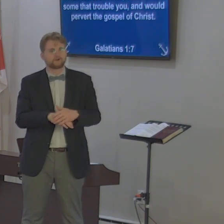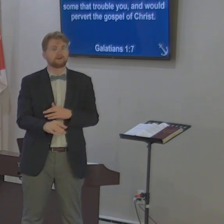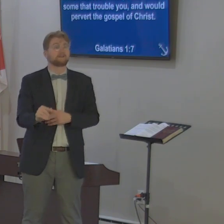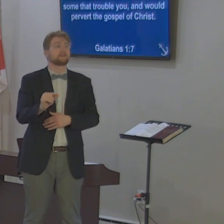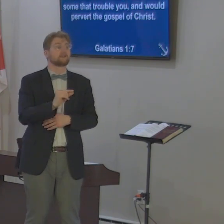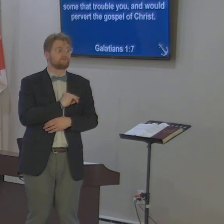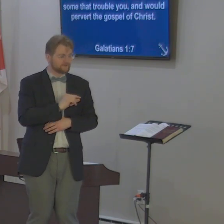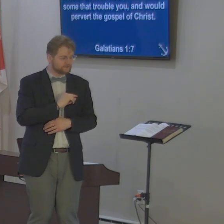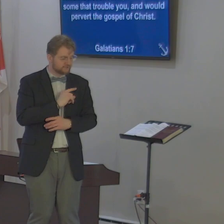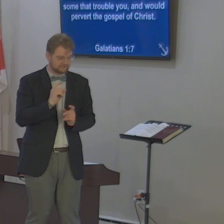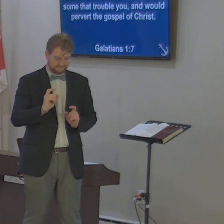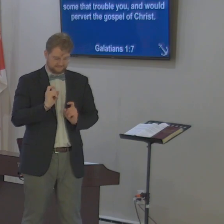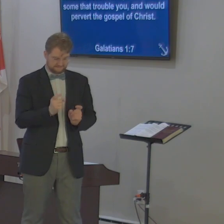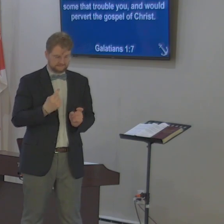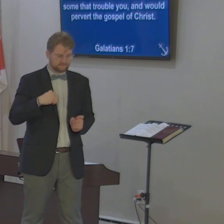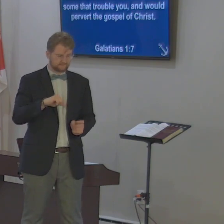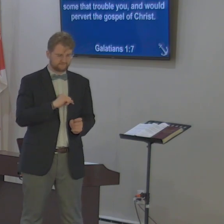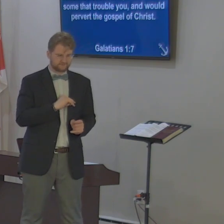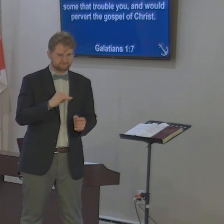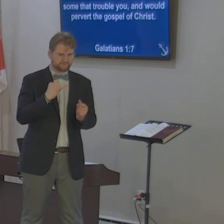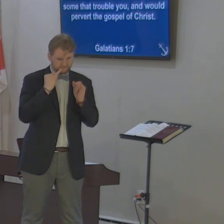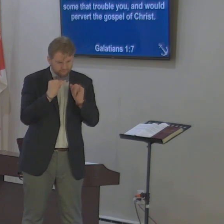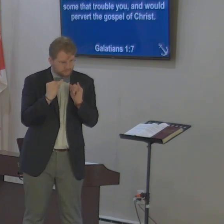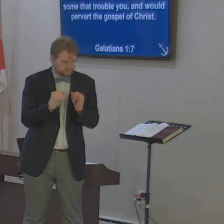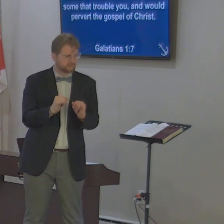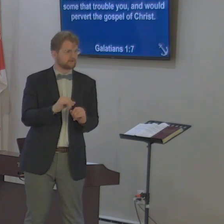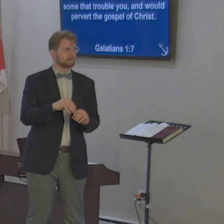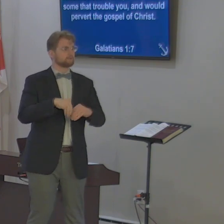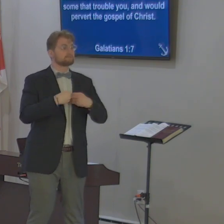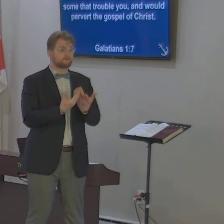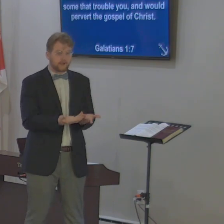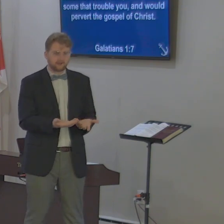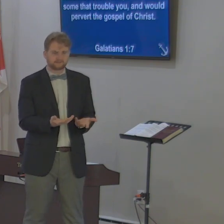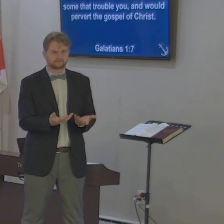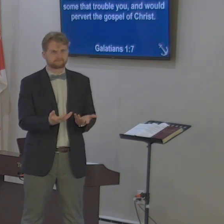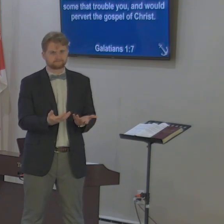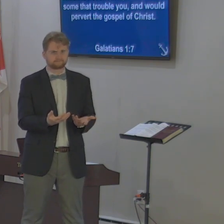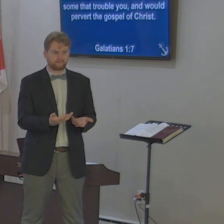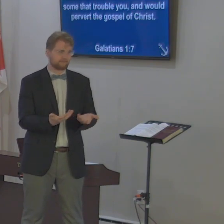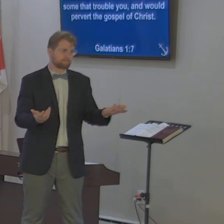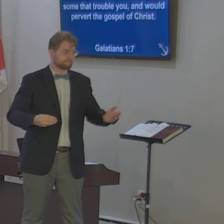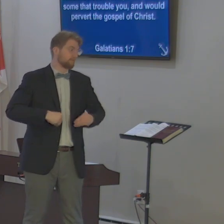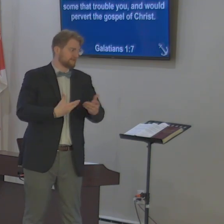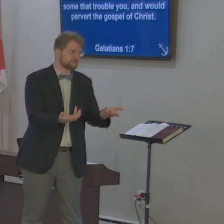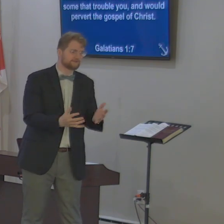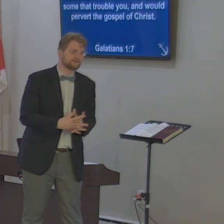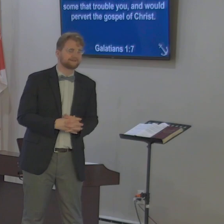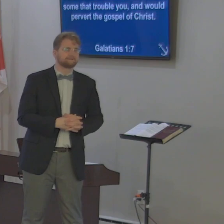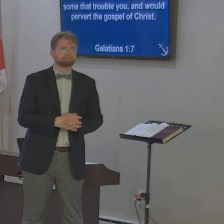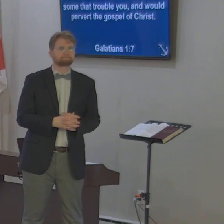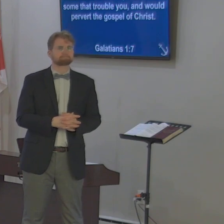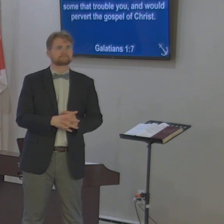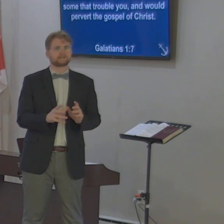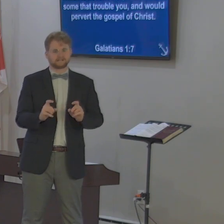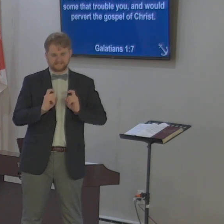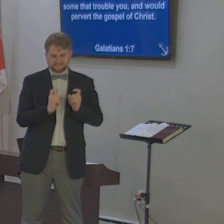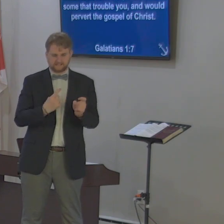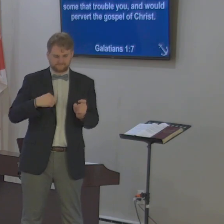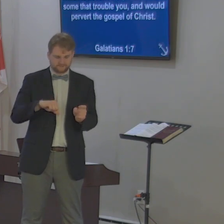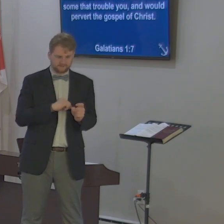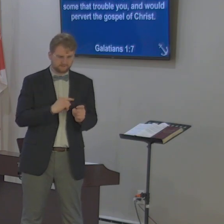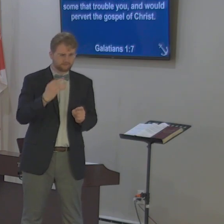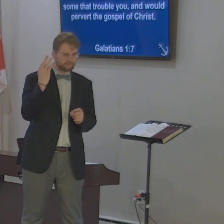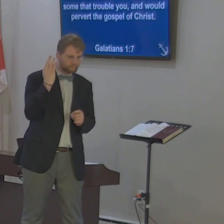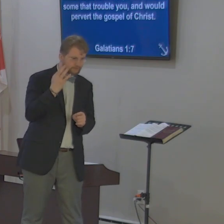Conviction that gives us instruction. There's comfort in the conviction that provides provision. There's conviction that provides us preaching or proclaiming. There's